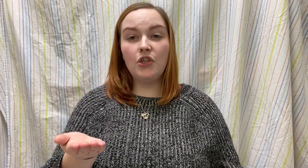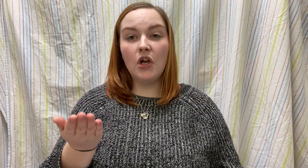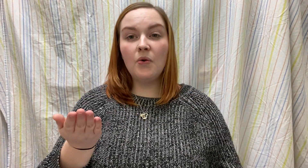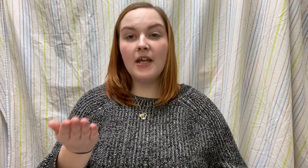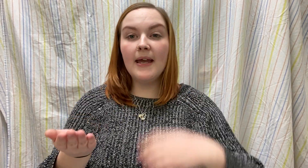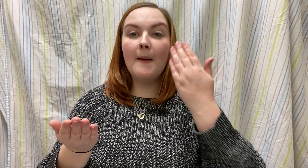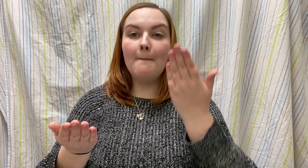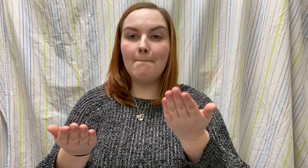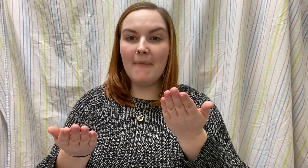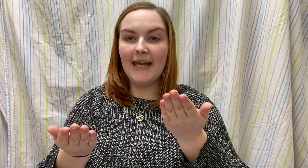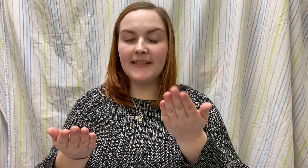Joke mess.